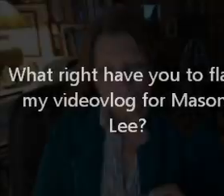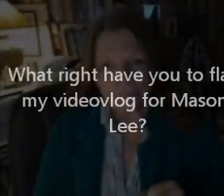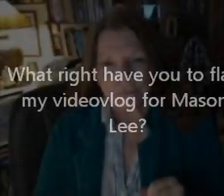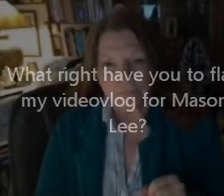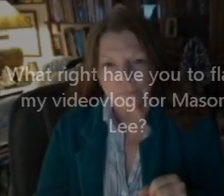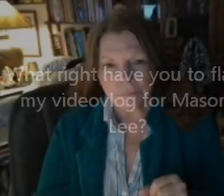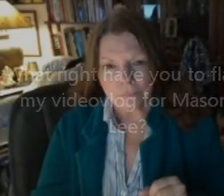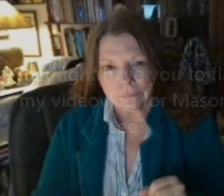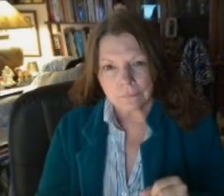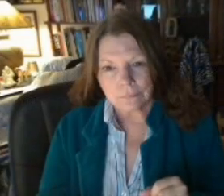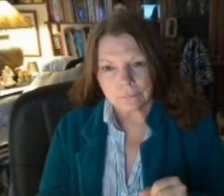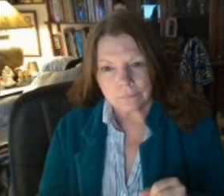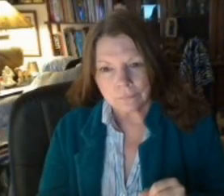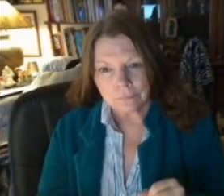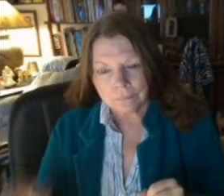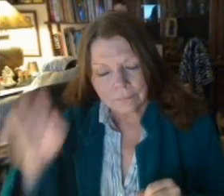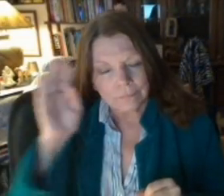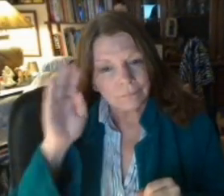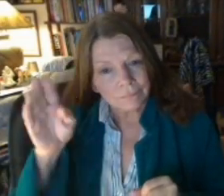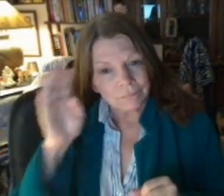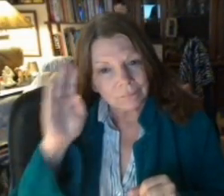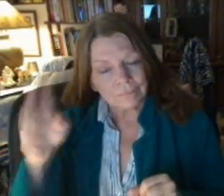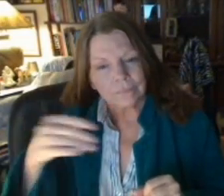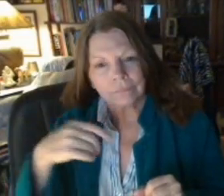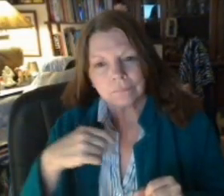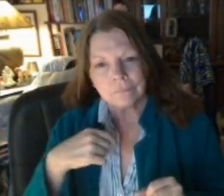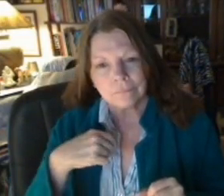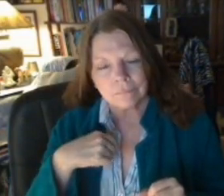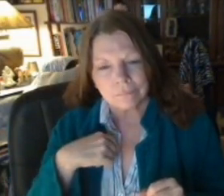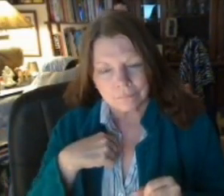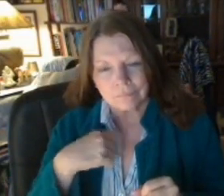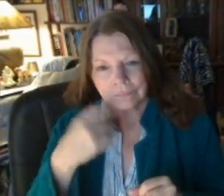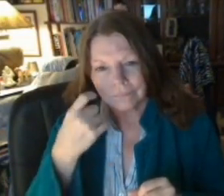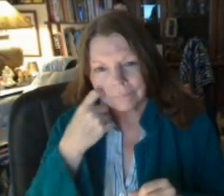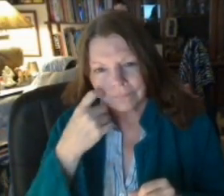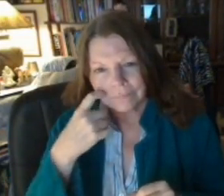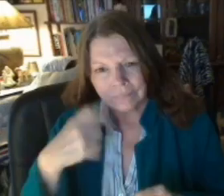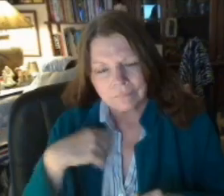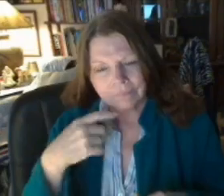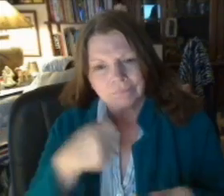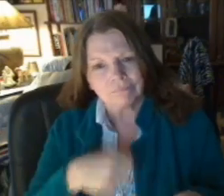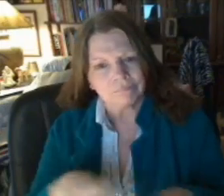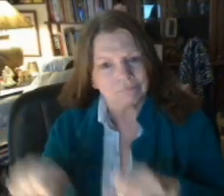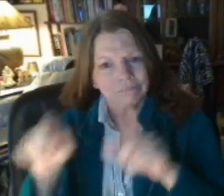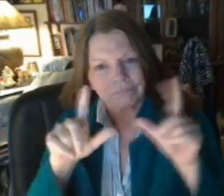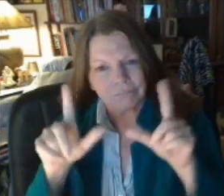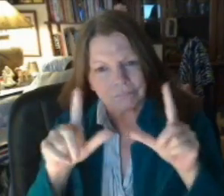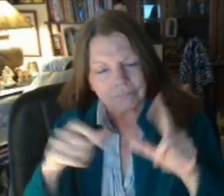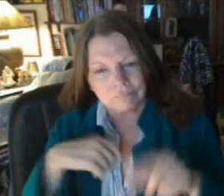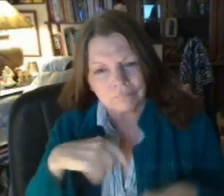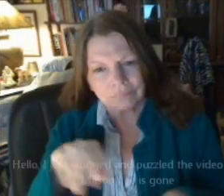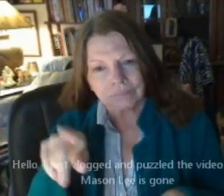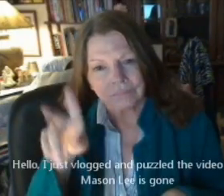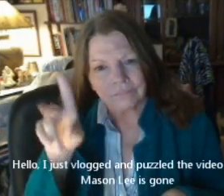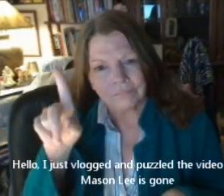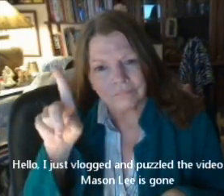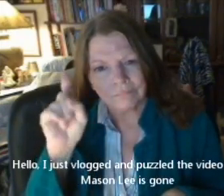This is how big your file is. I mean, this is like 20 pounds of paper here. This is how much